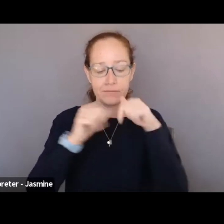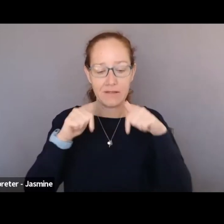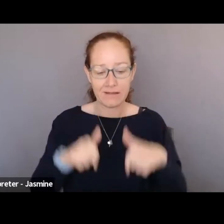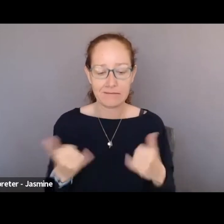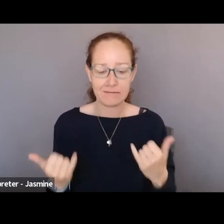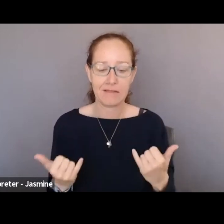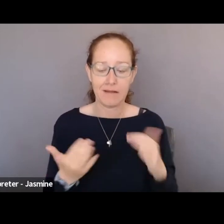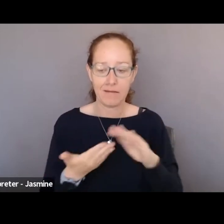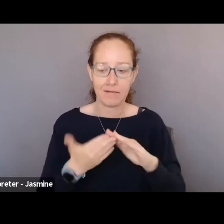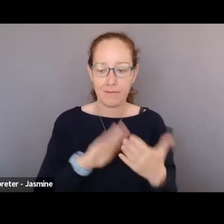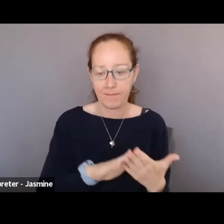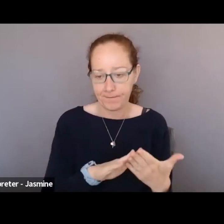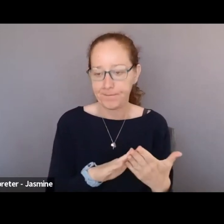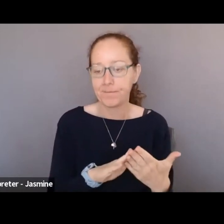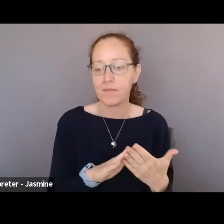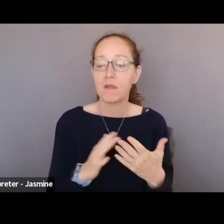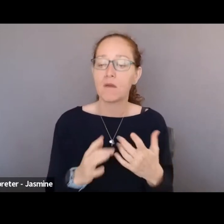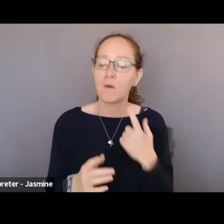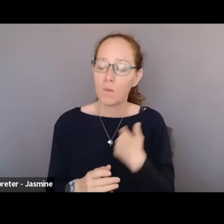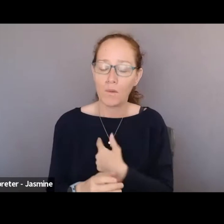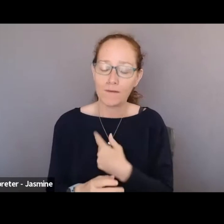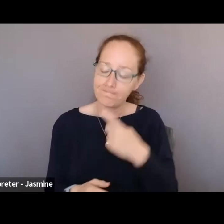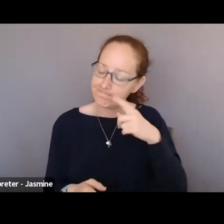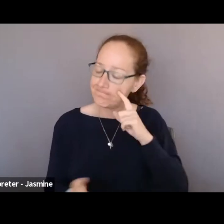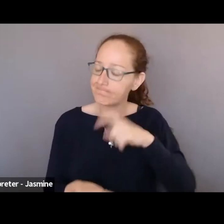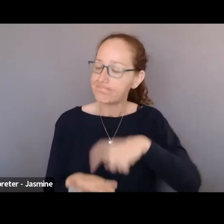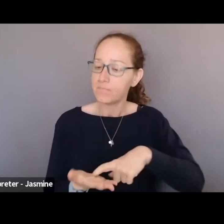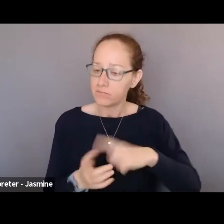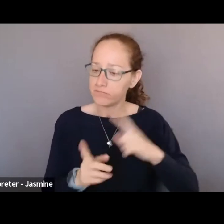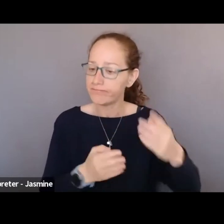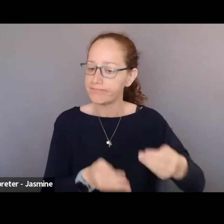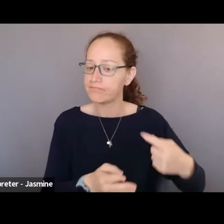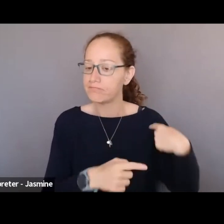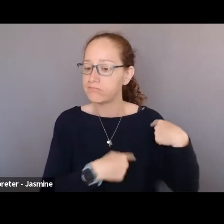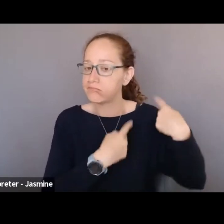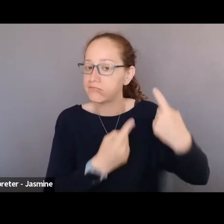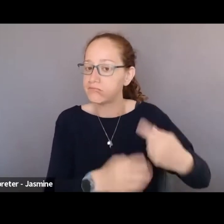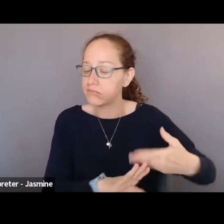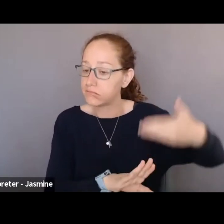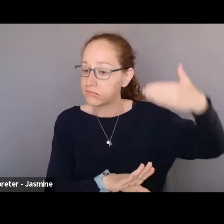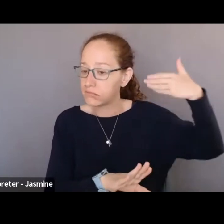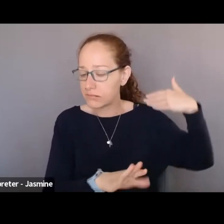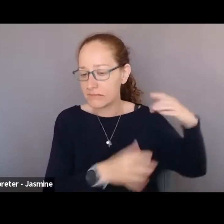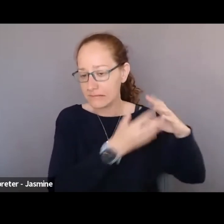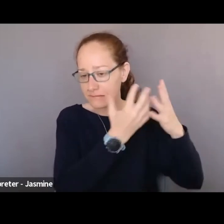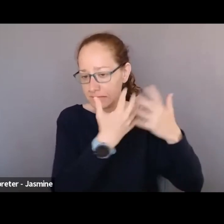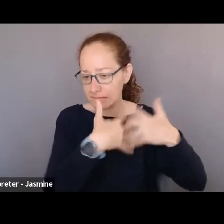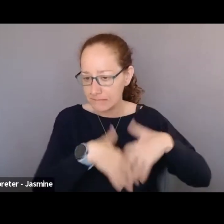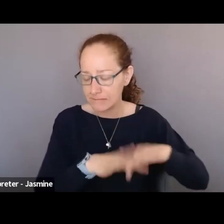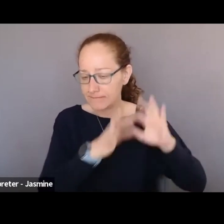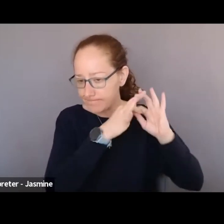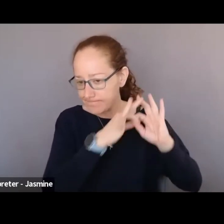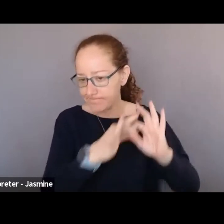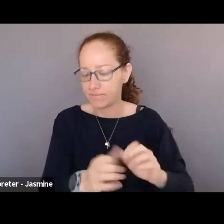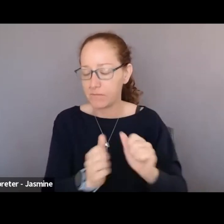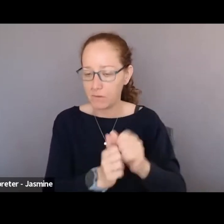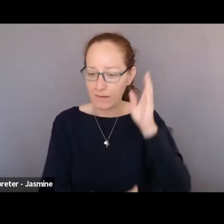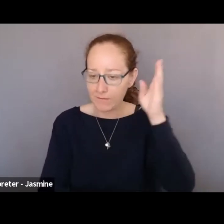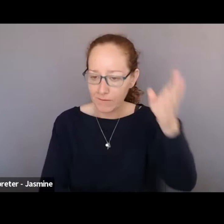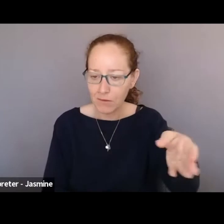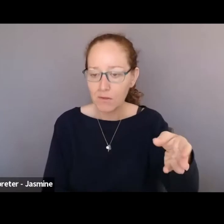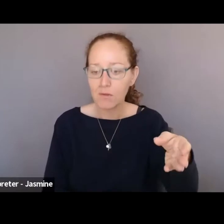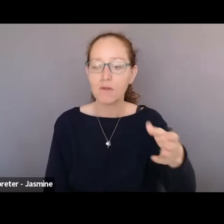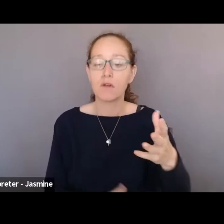we would like to take a moment to just uplift a few contemporary Indigenous arts organizations that the Roundtable has had a relationship